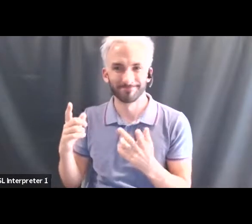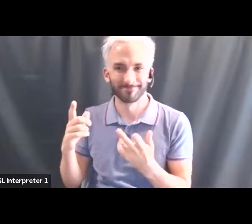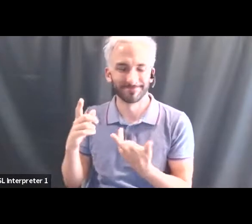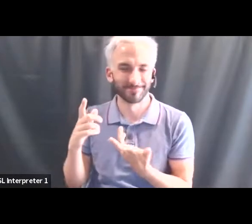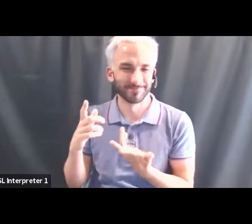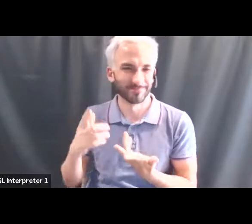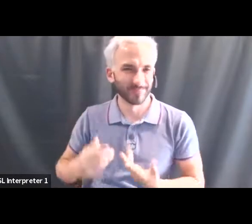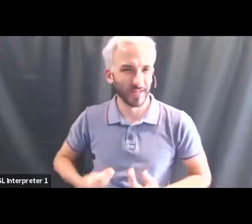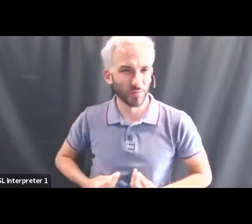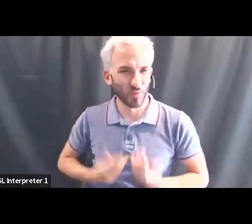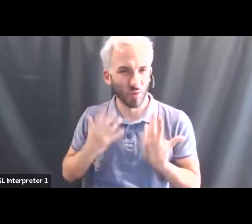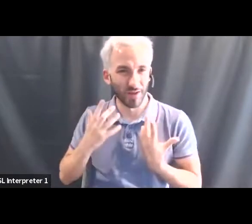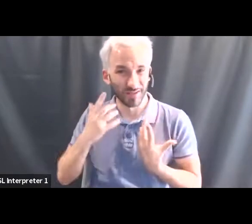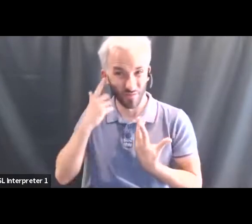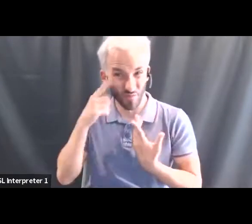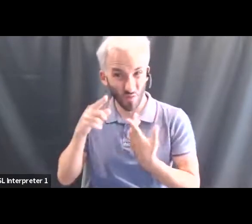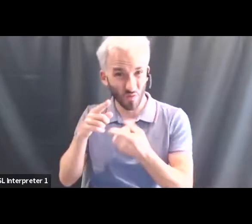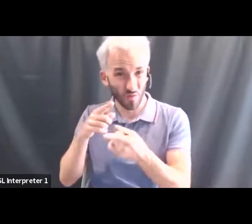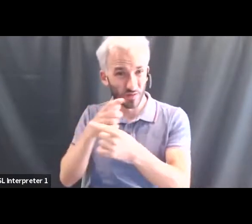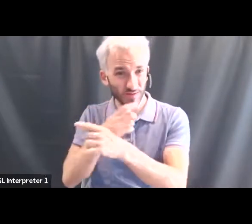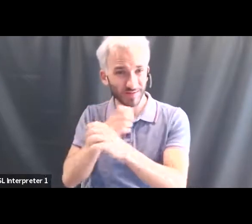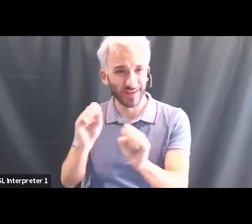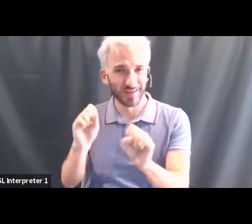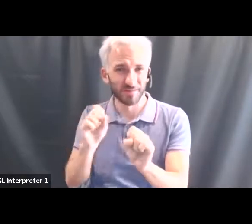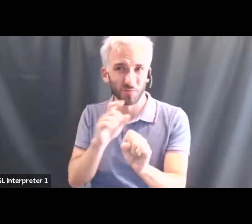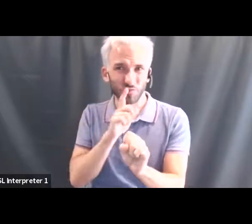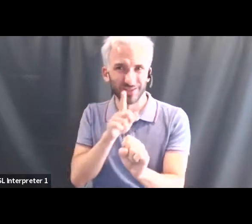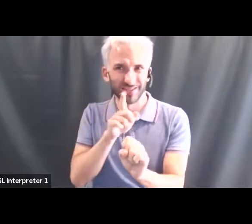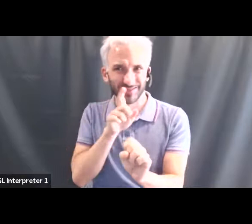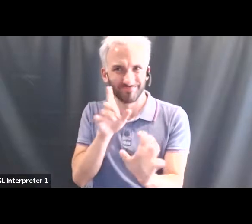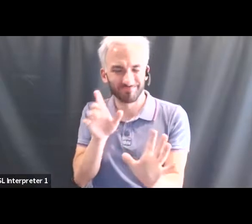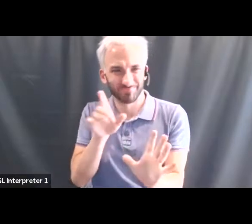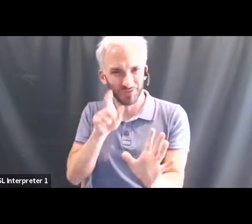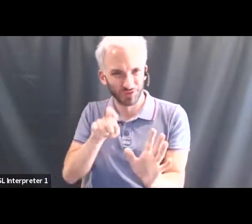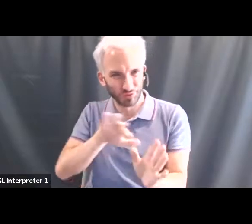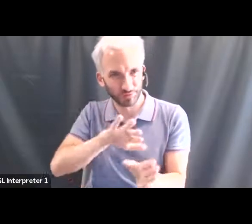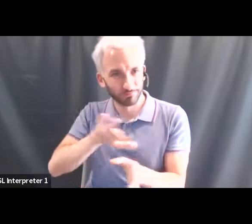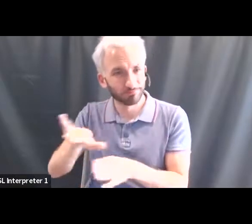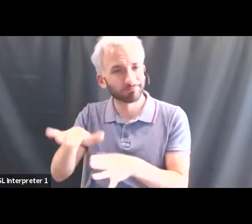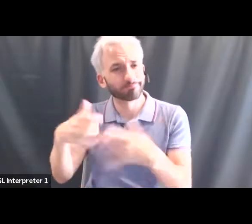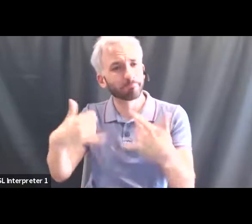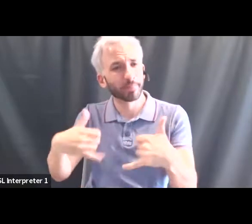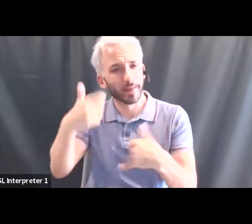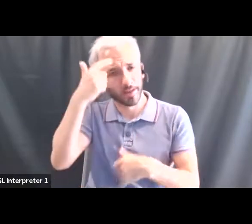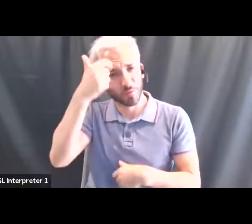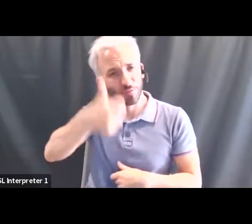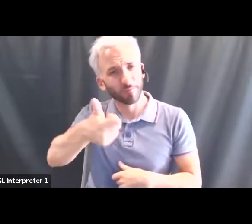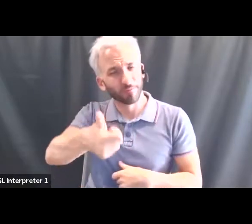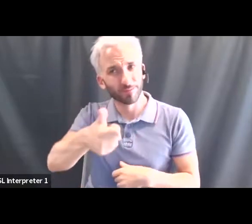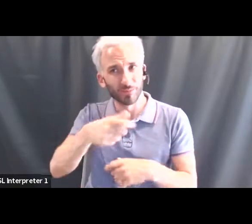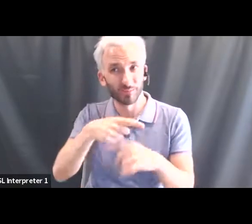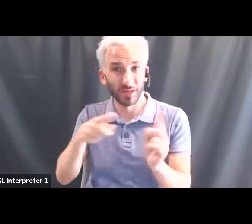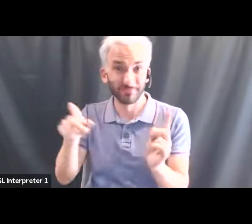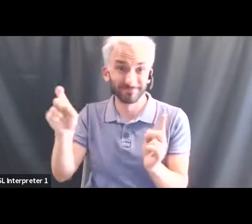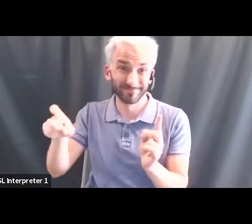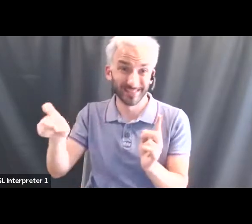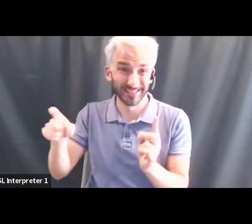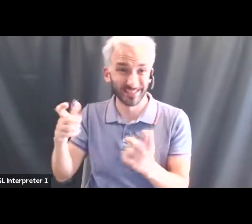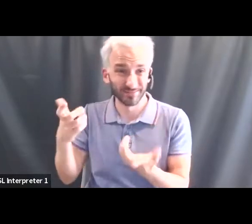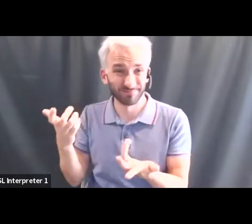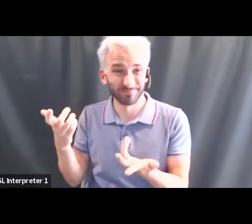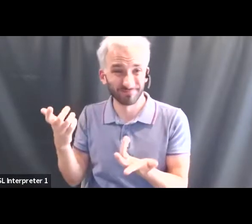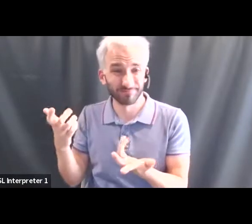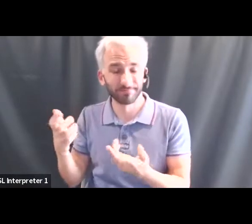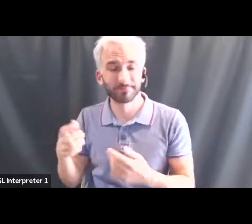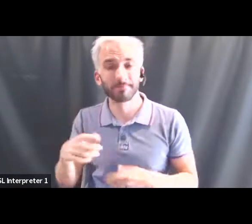place. When I was around the age of the young boy who took the mic, my biggest concern was whether I was going to miss the latest